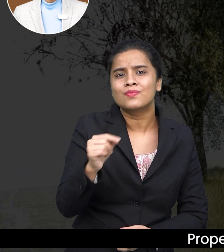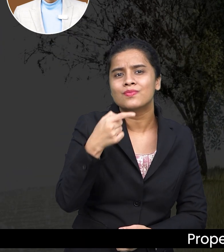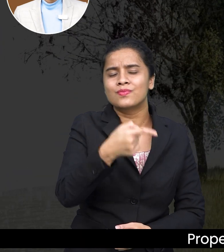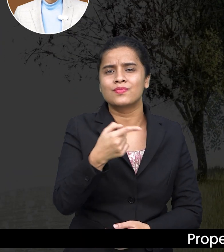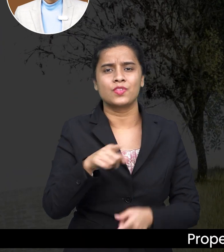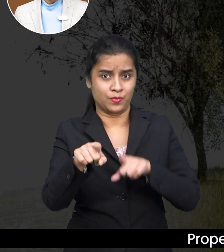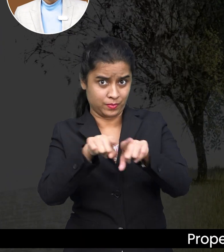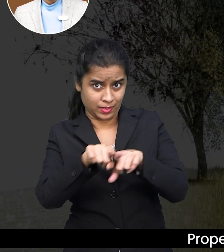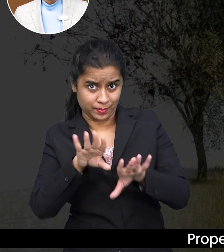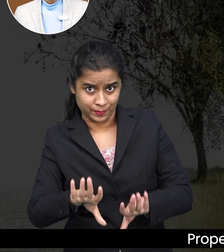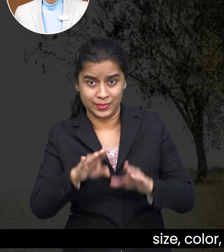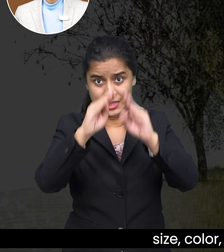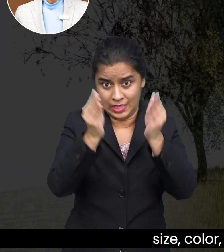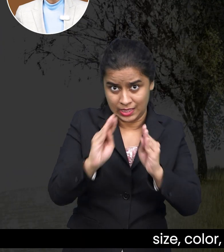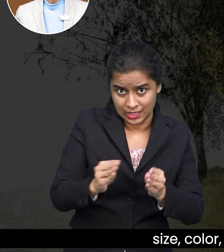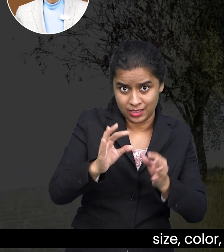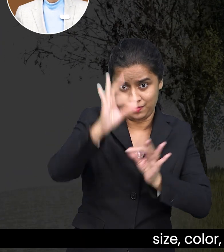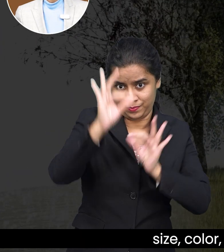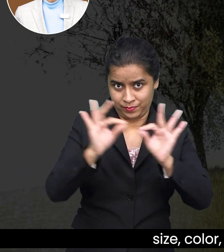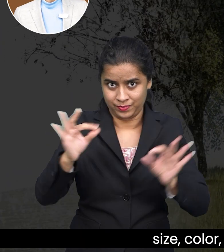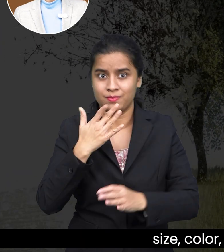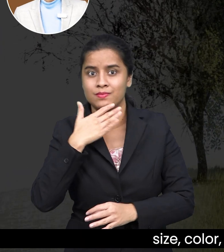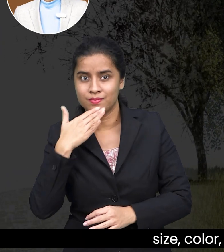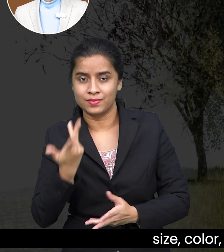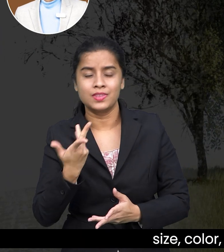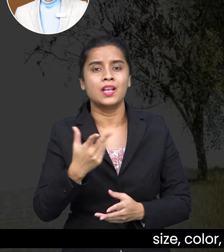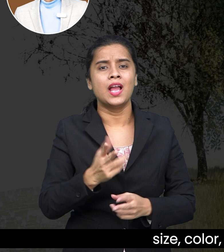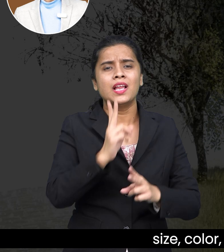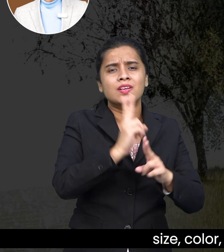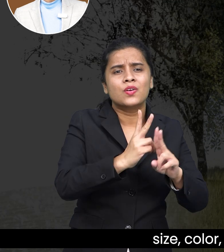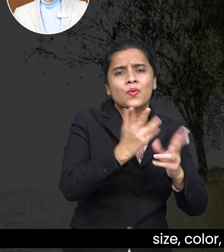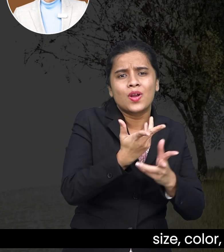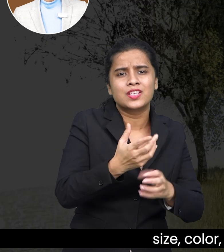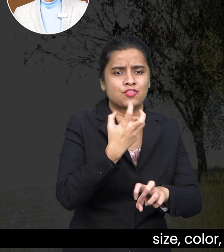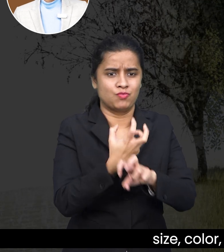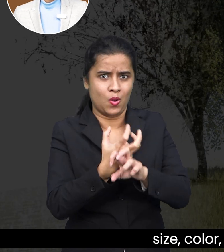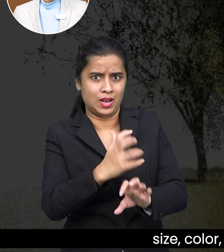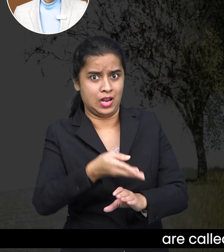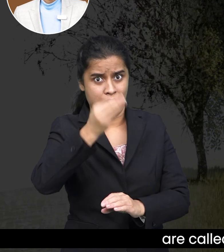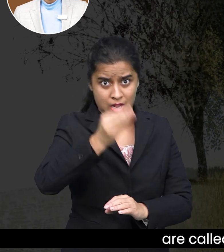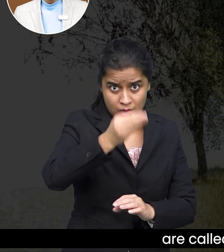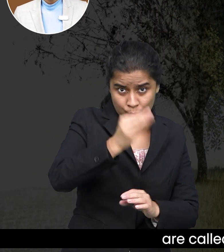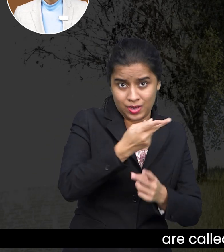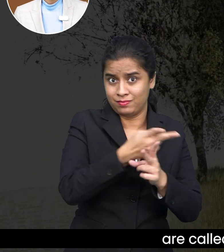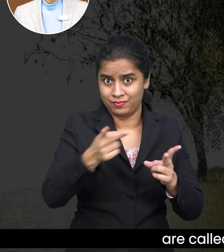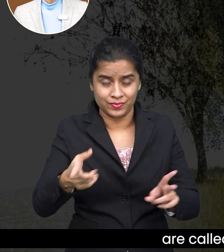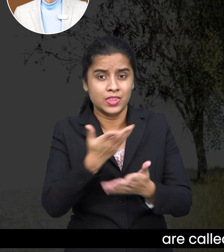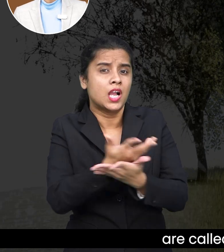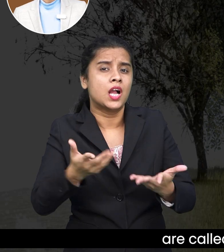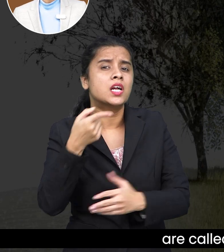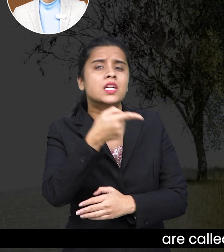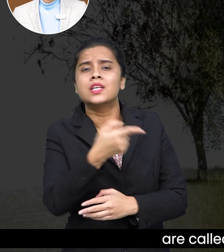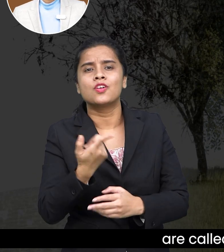Properties such as shape, size, color, and state of a substance are called its